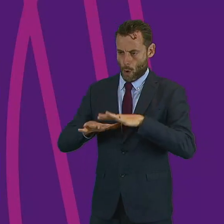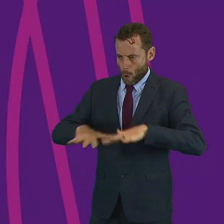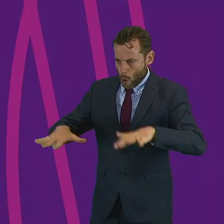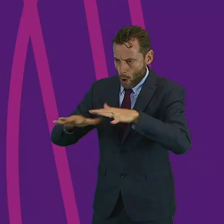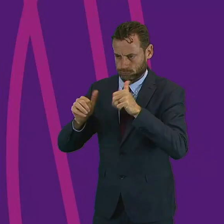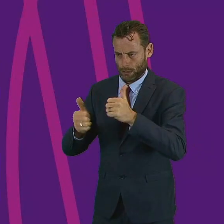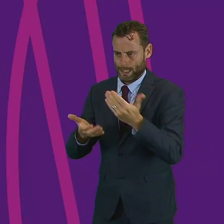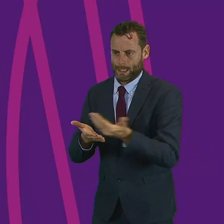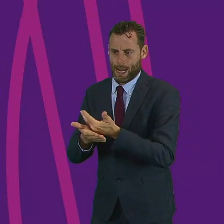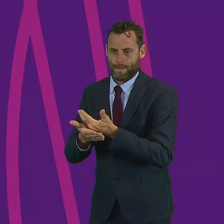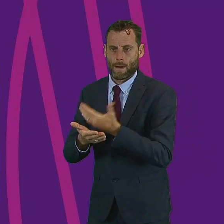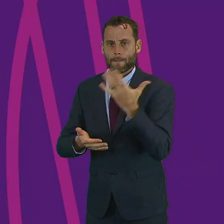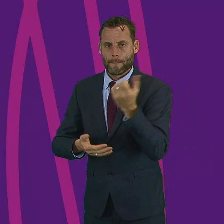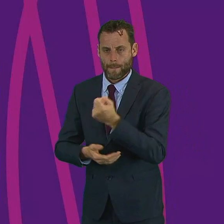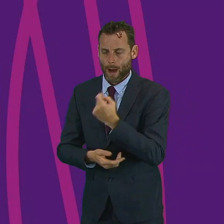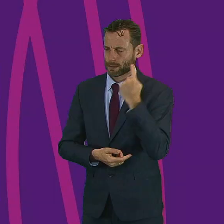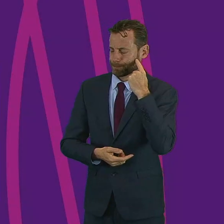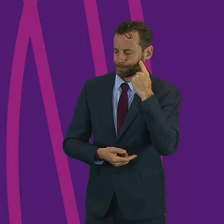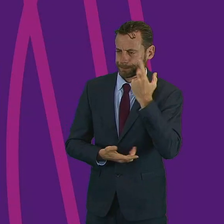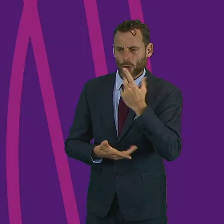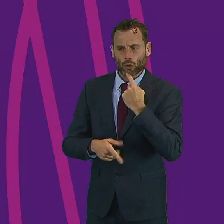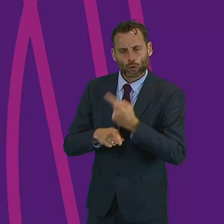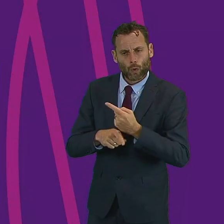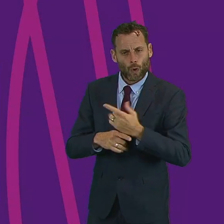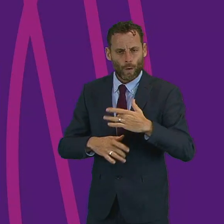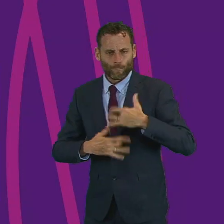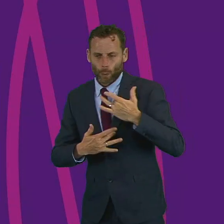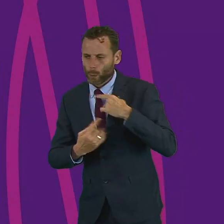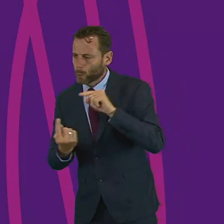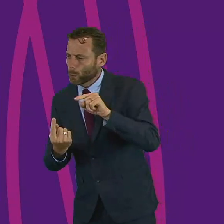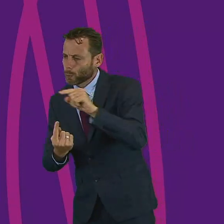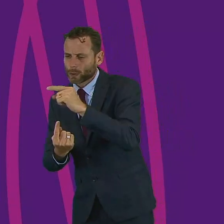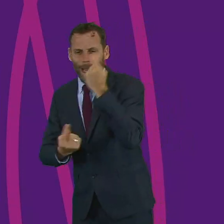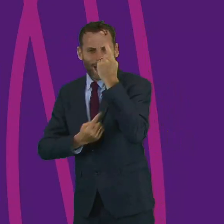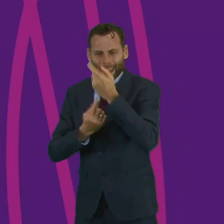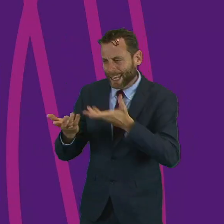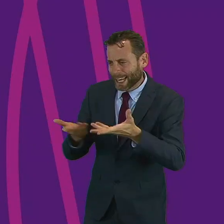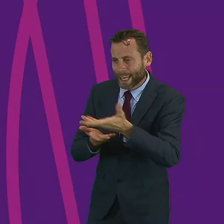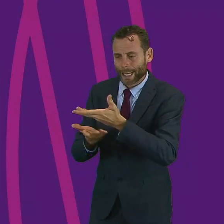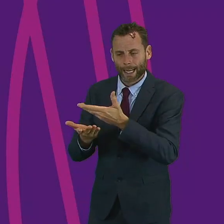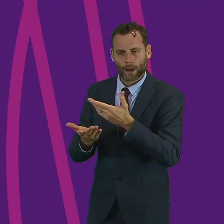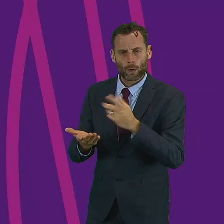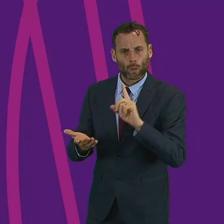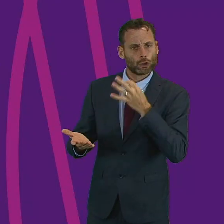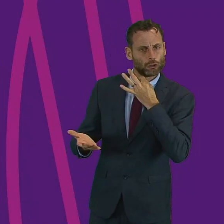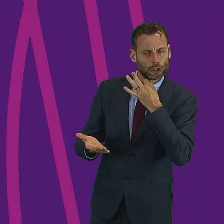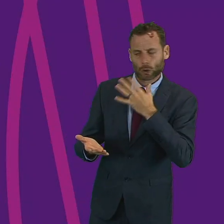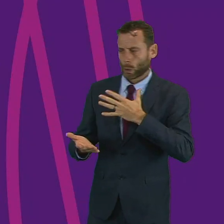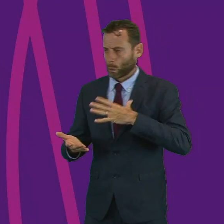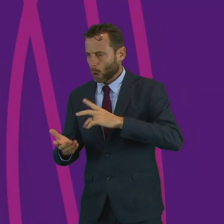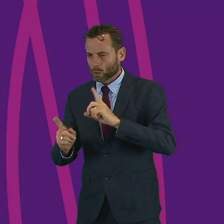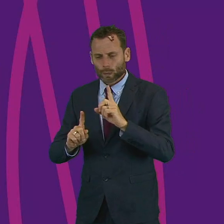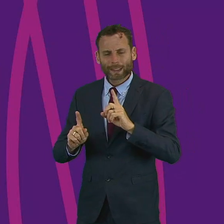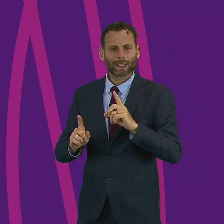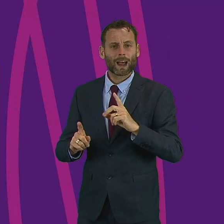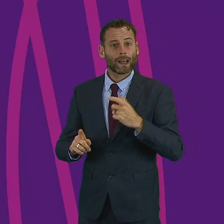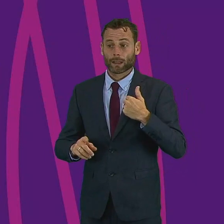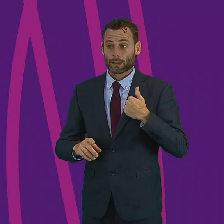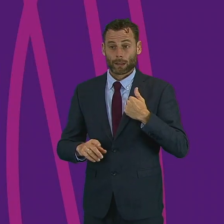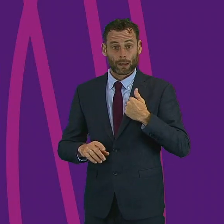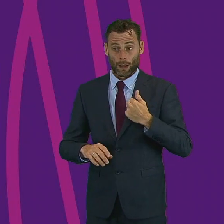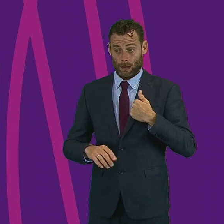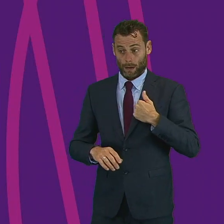of the family members that the Health Secretary is meeting tomorrow. I think around 40% of care homes